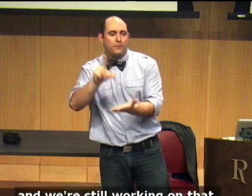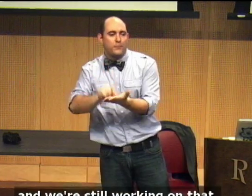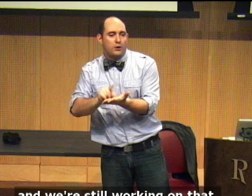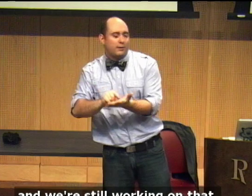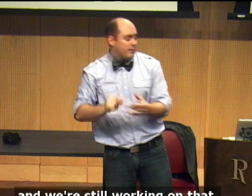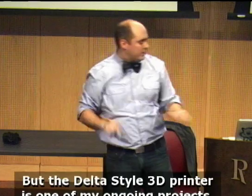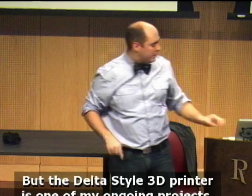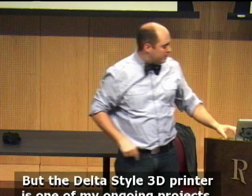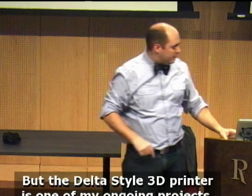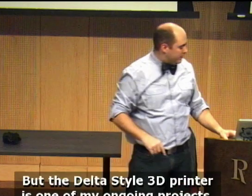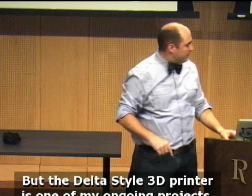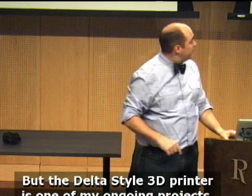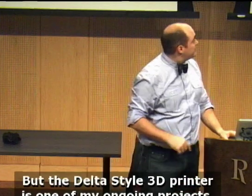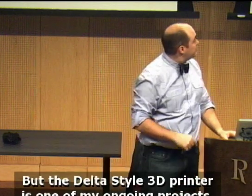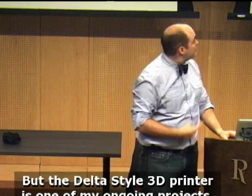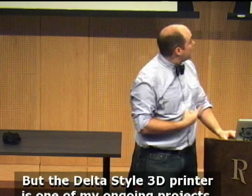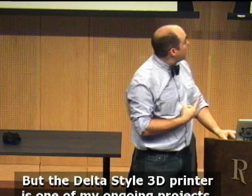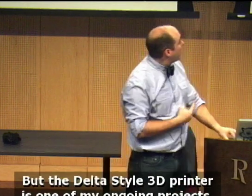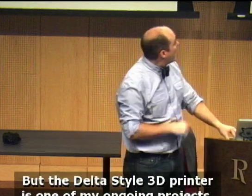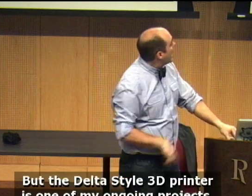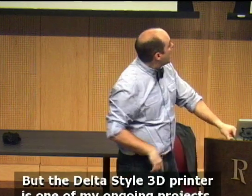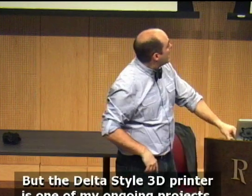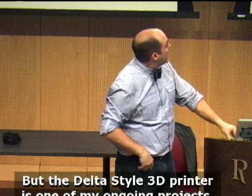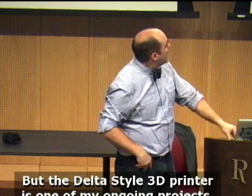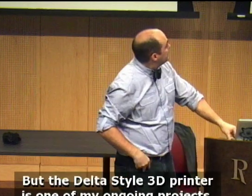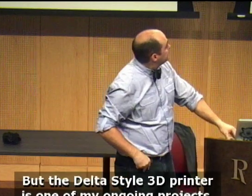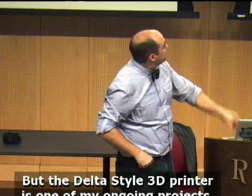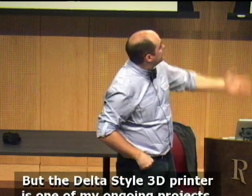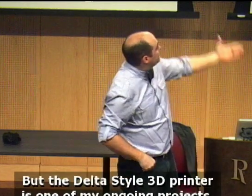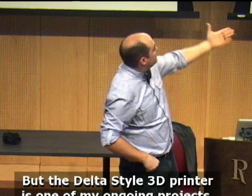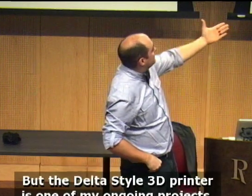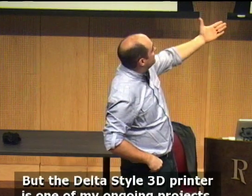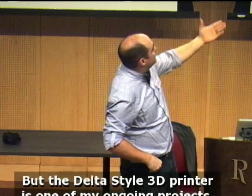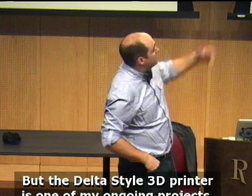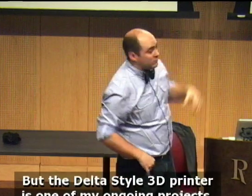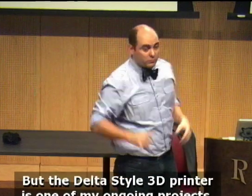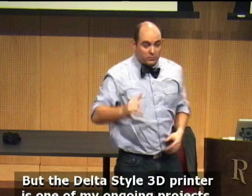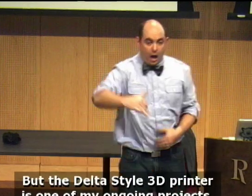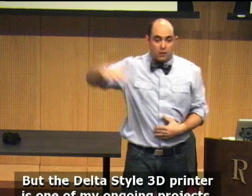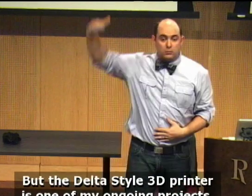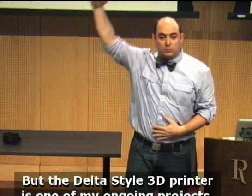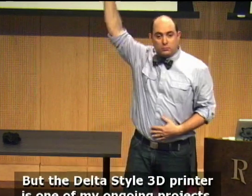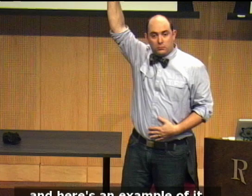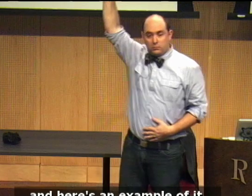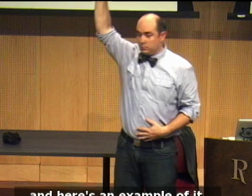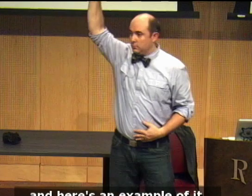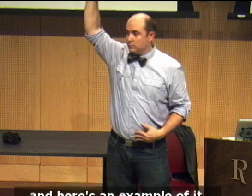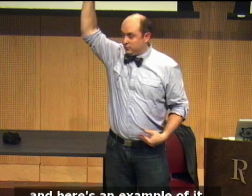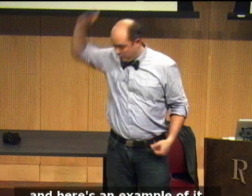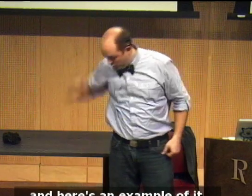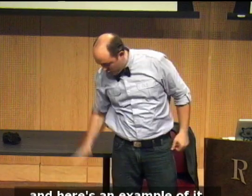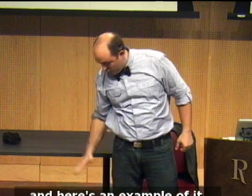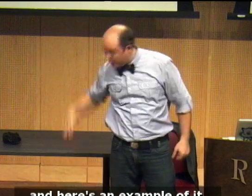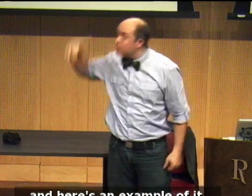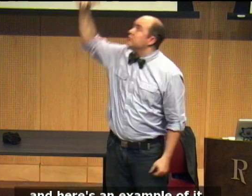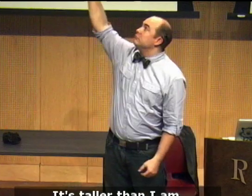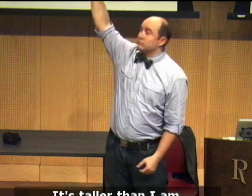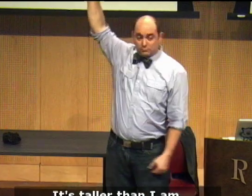but the Delta style 3D printer is one of my ongoing projects. And here's an example of it. It's taller than I